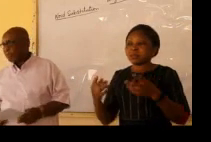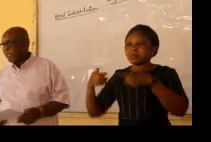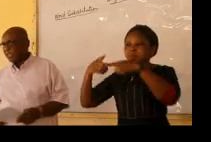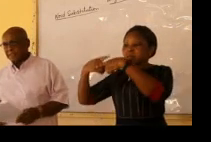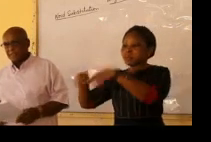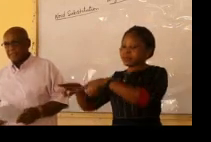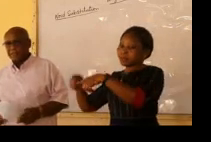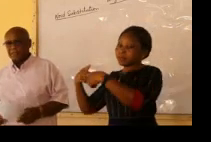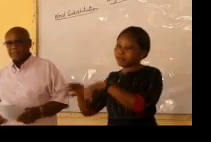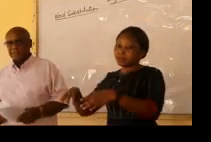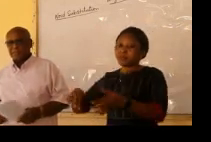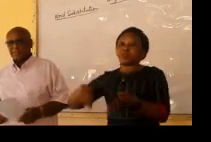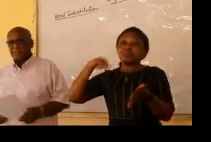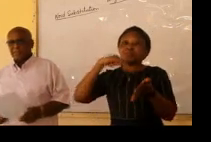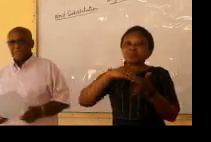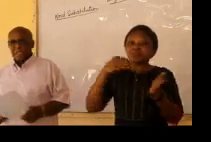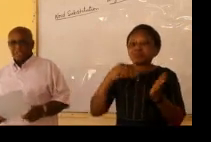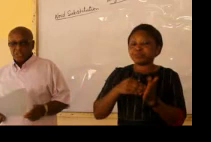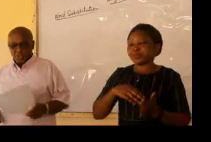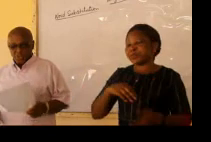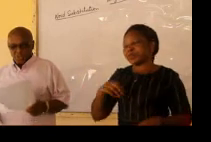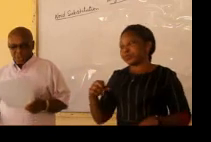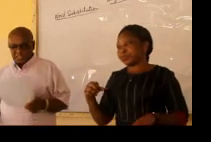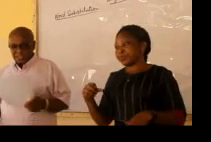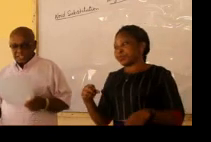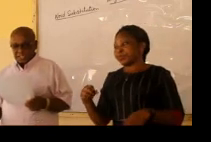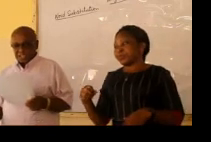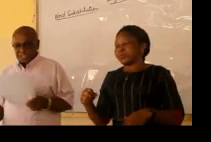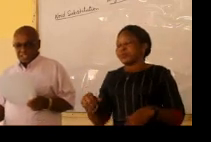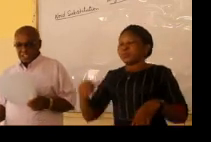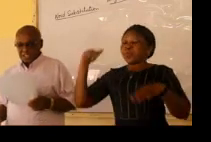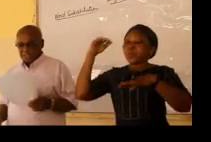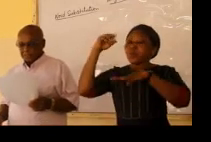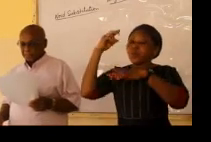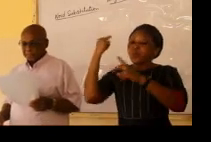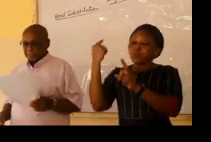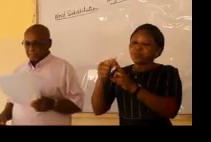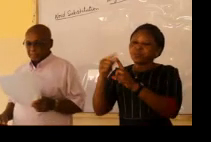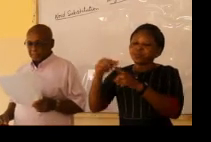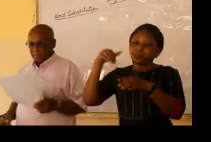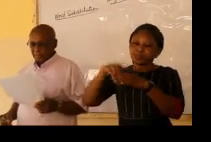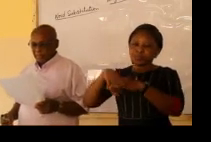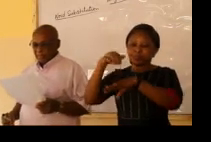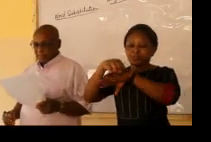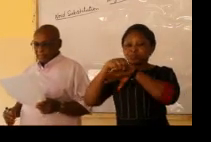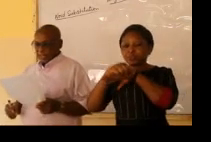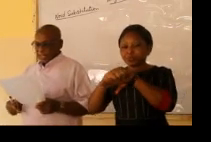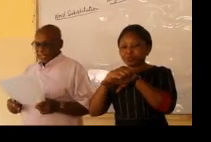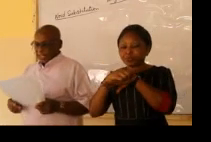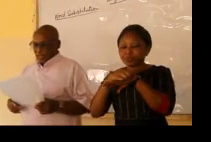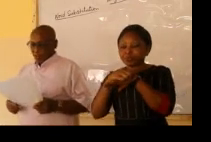different meanings. And so words in English